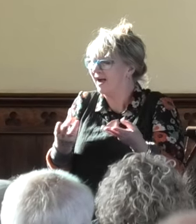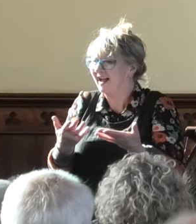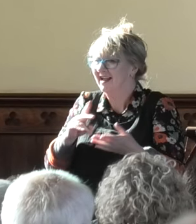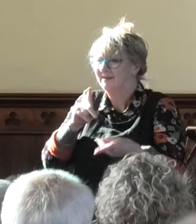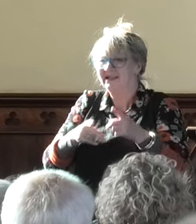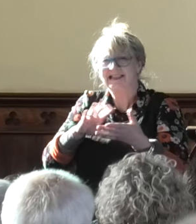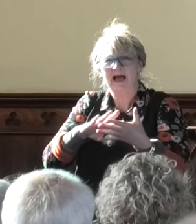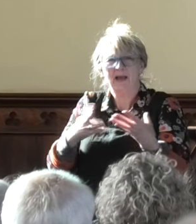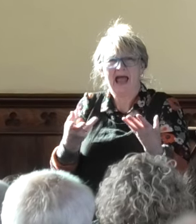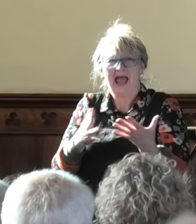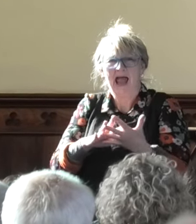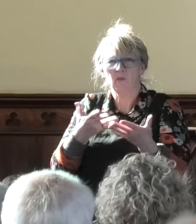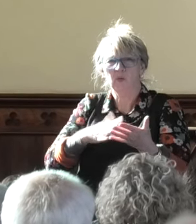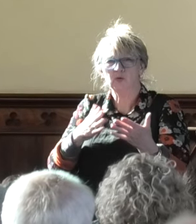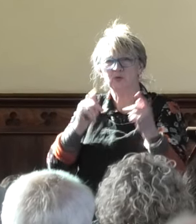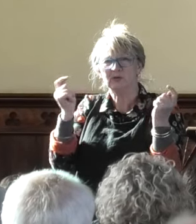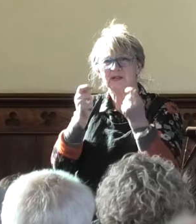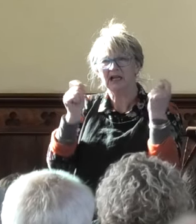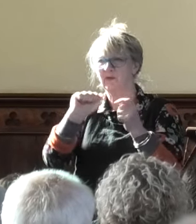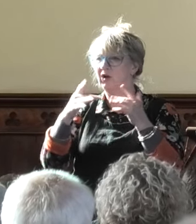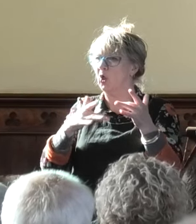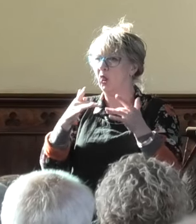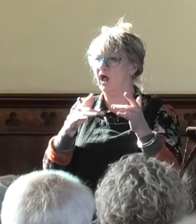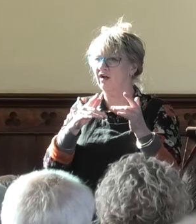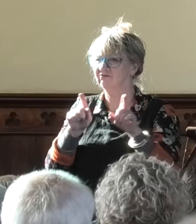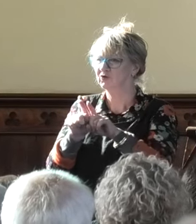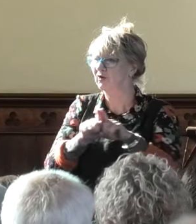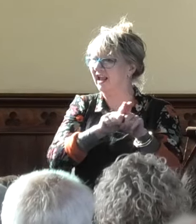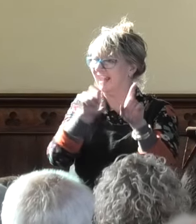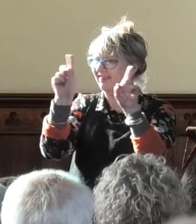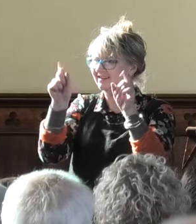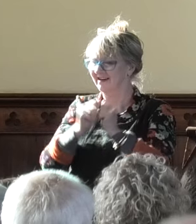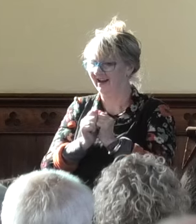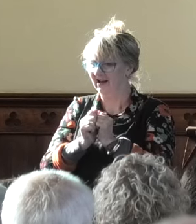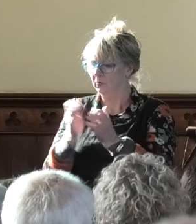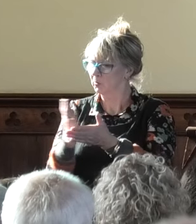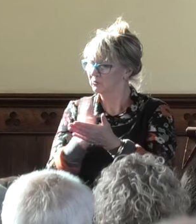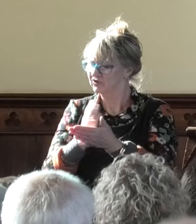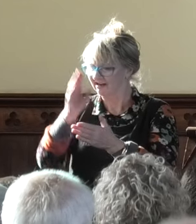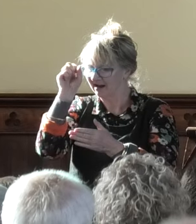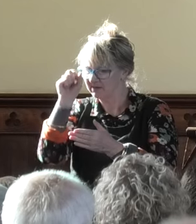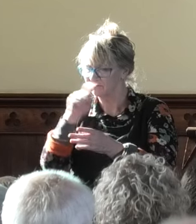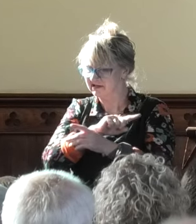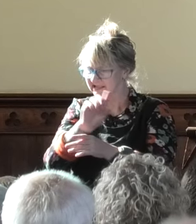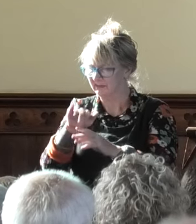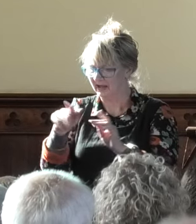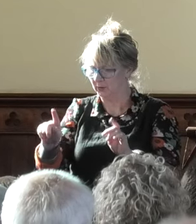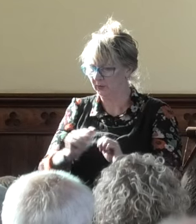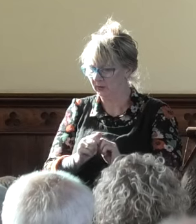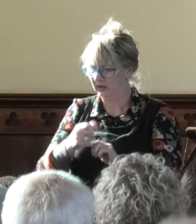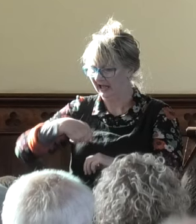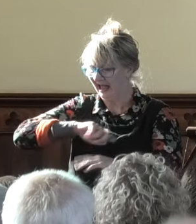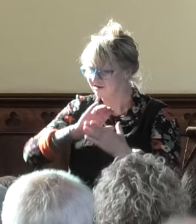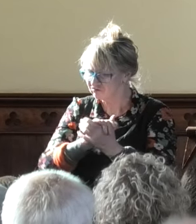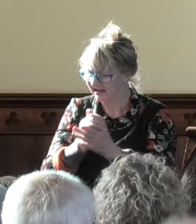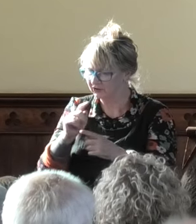we want to celebrate her together today and share our memories, our gratitude, as well as our sadness.